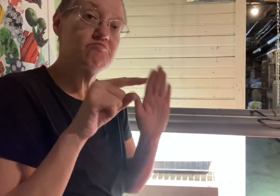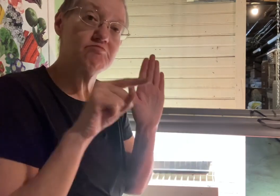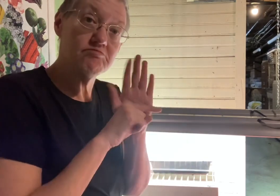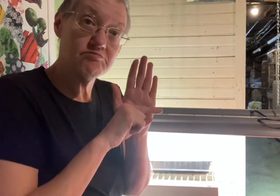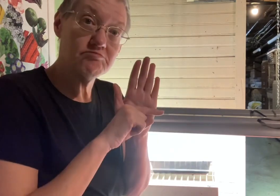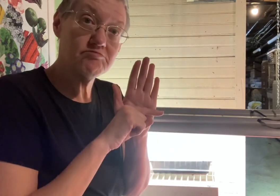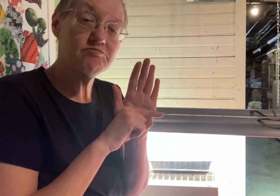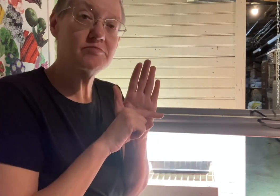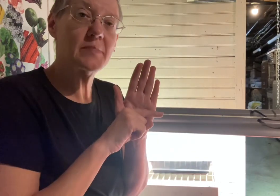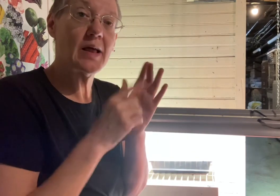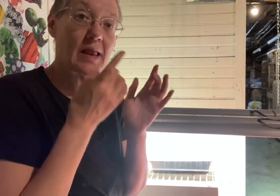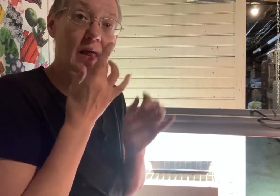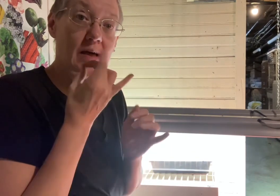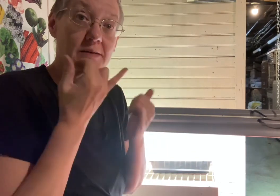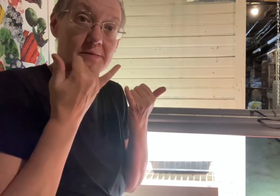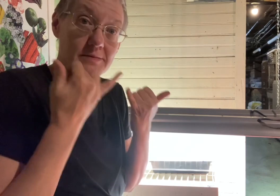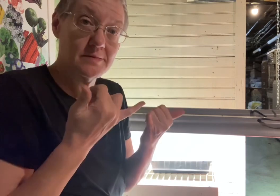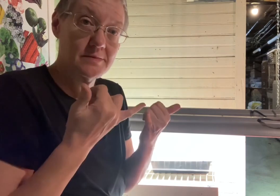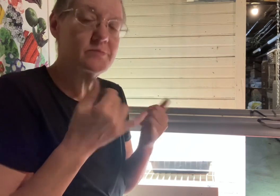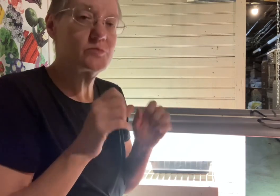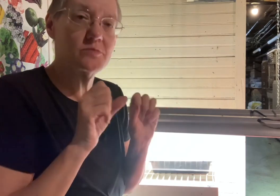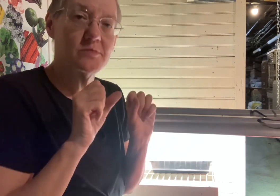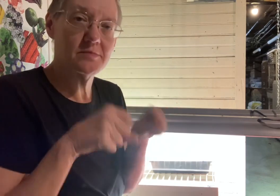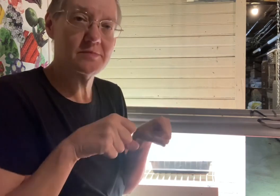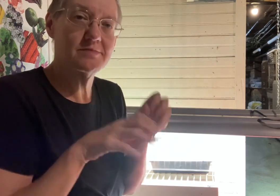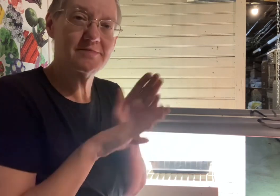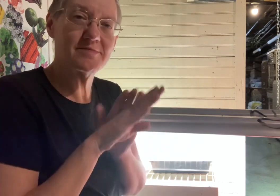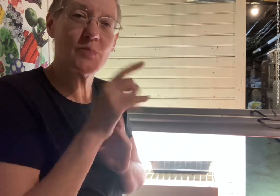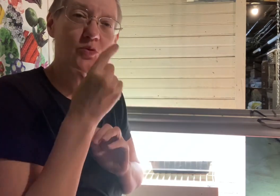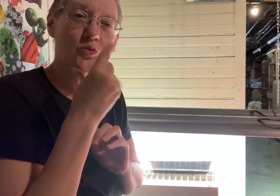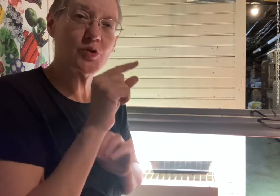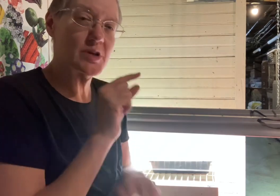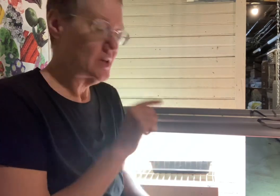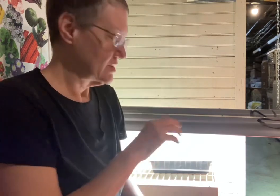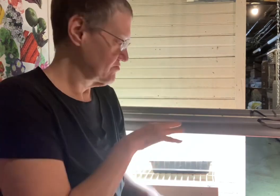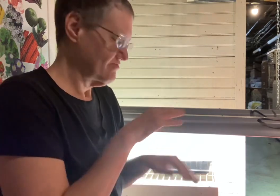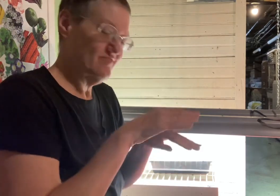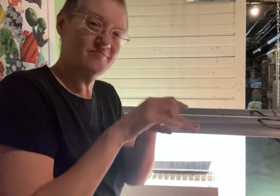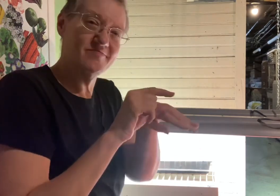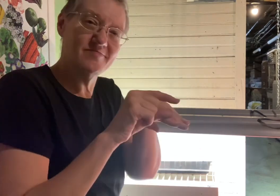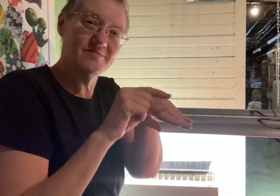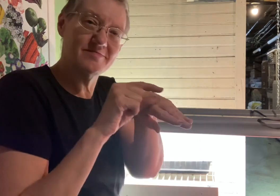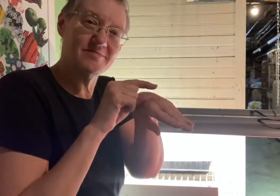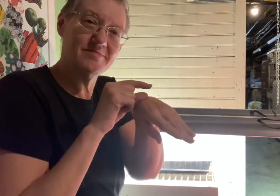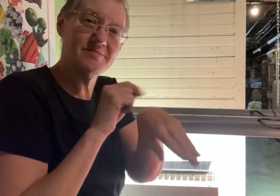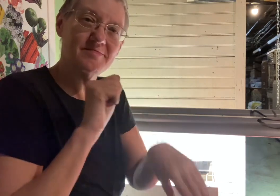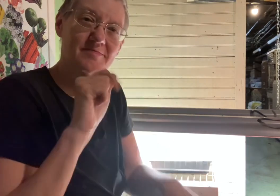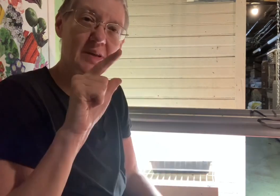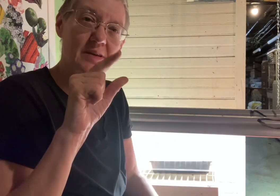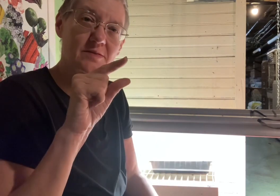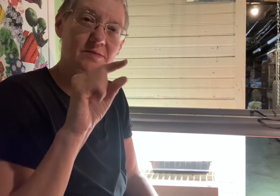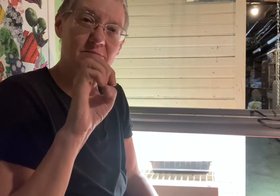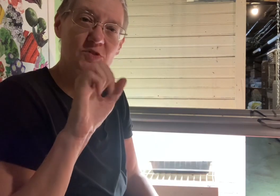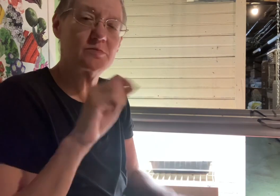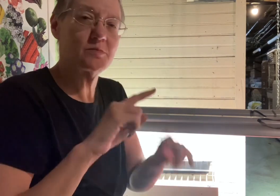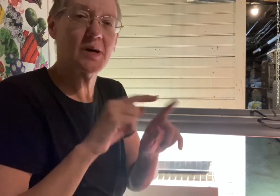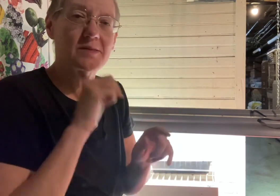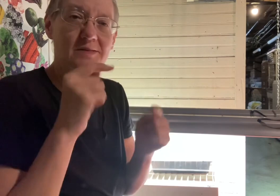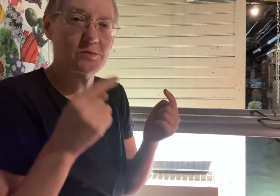ready. One negative about leaving the light on from the very beginning is it'll increase the amount of algae that you might grow on top,